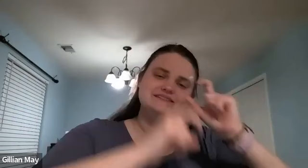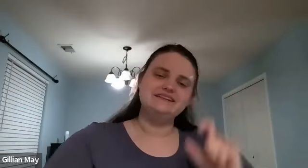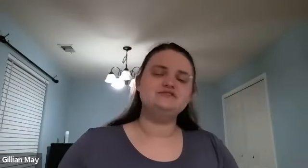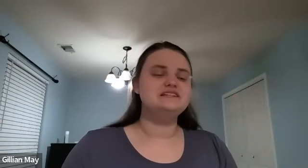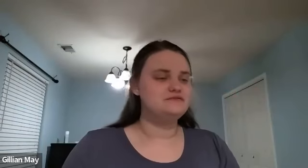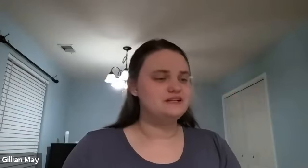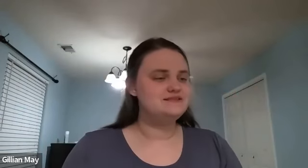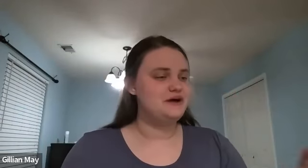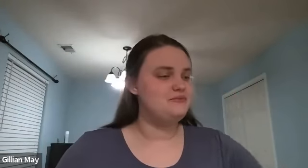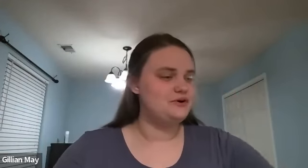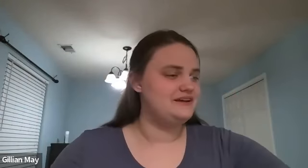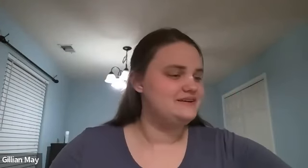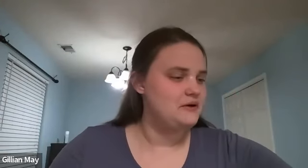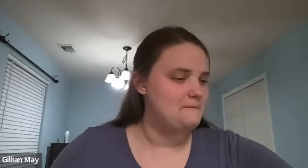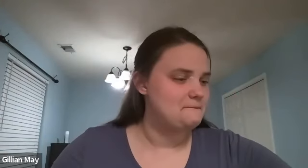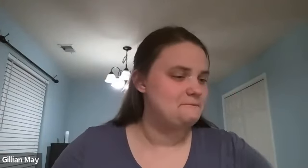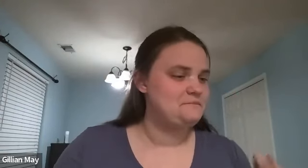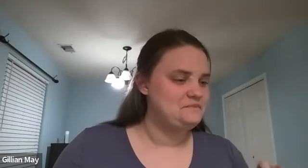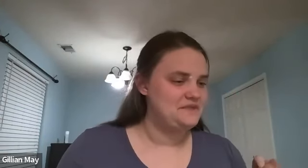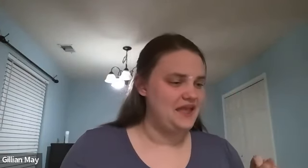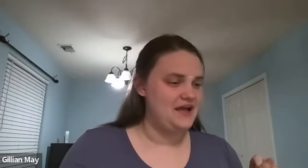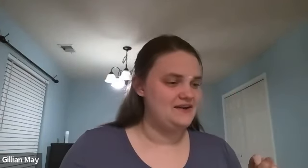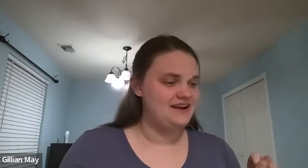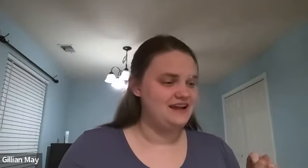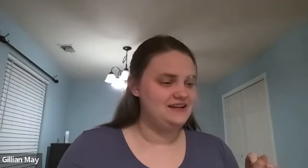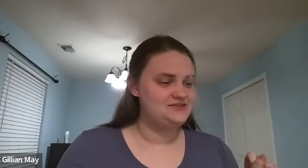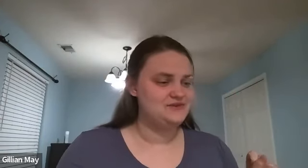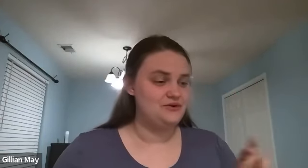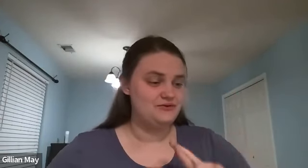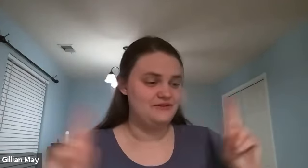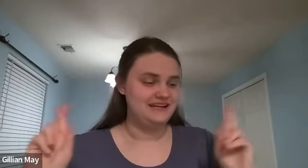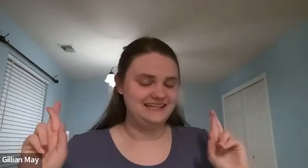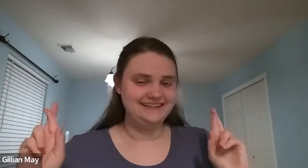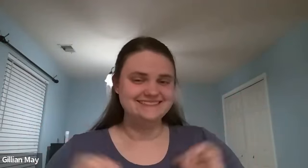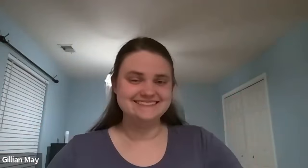like there's a difference, but we're good. Okay. All right. Ready?